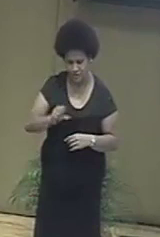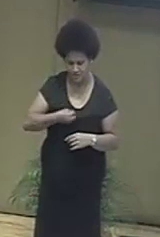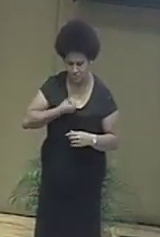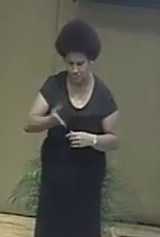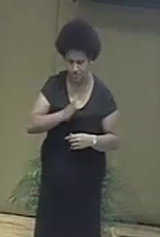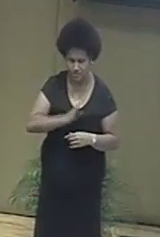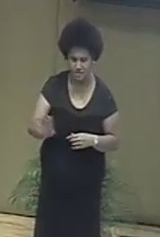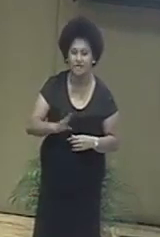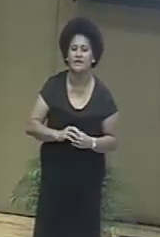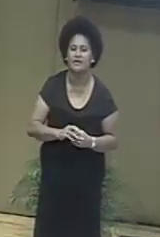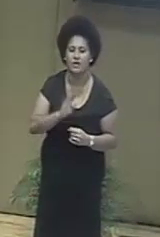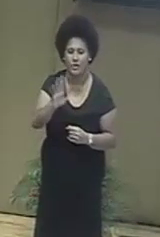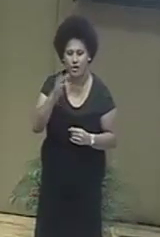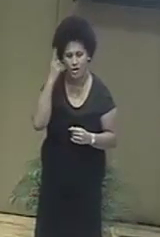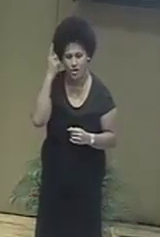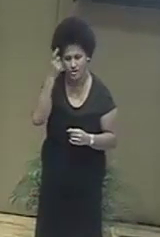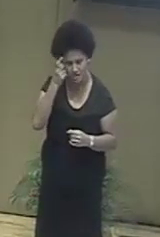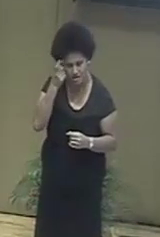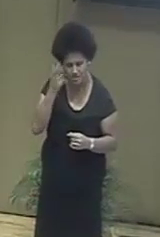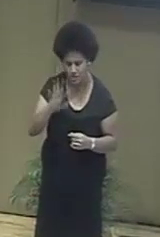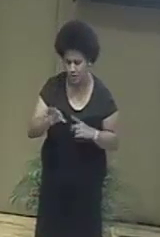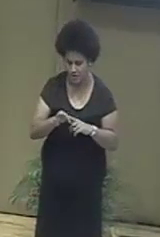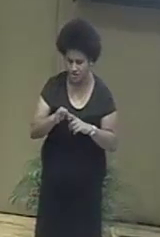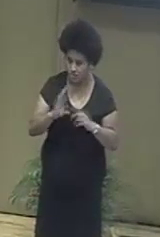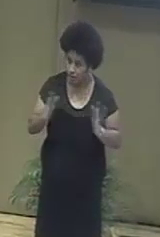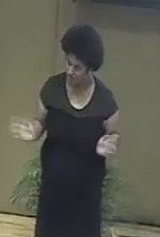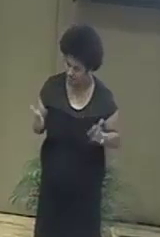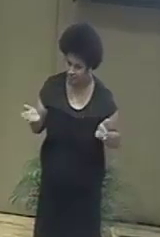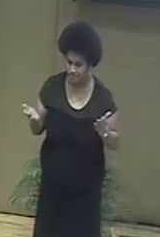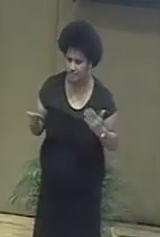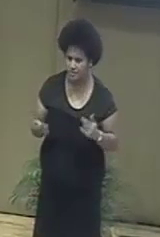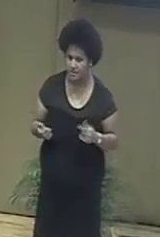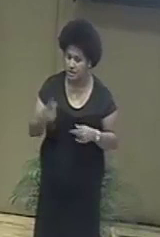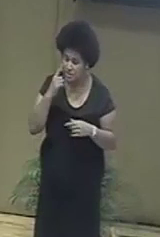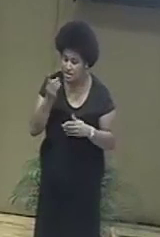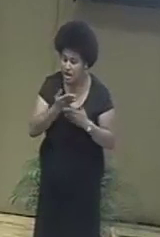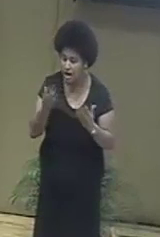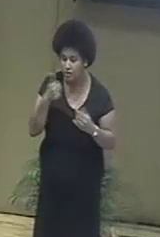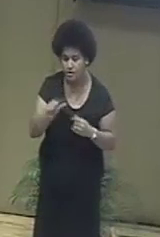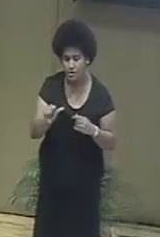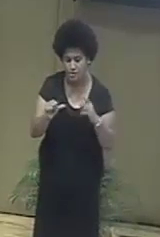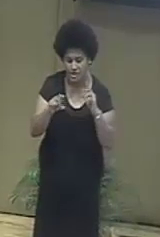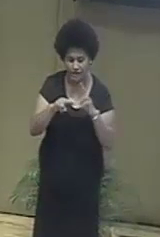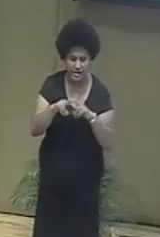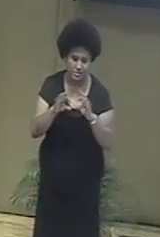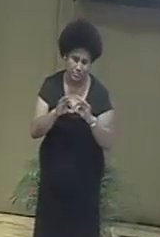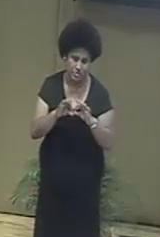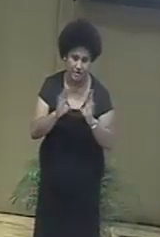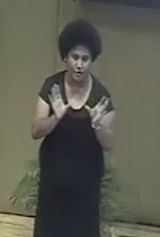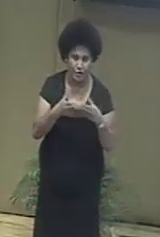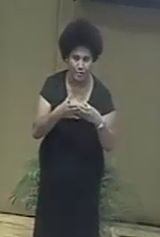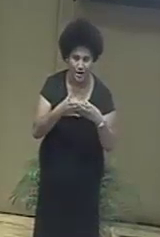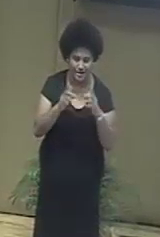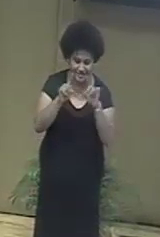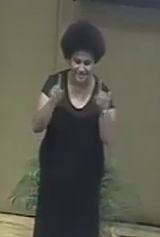medium to do that. So I would encourage you to look at how you could use Facebook in groups and things like